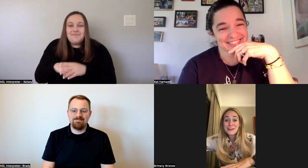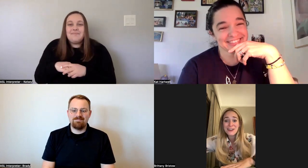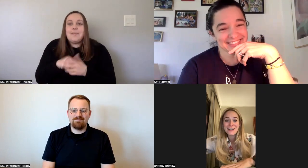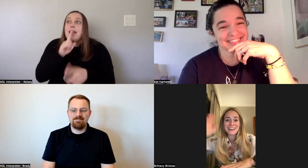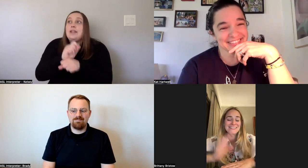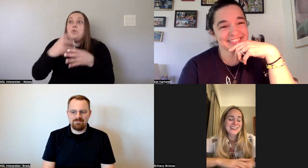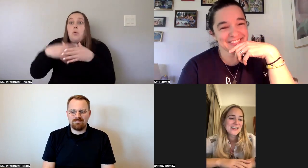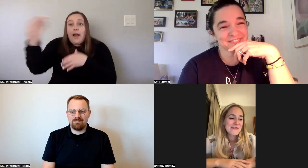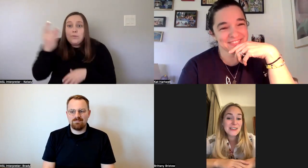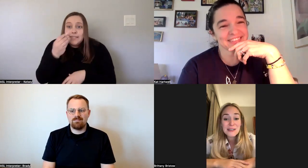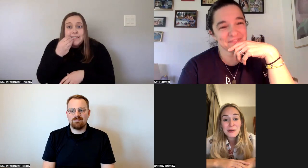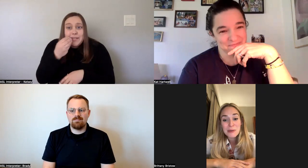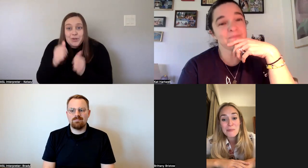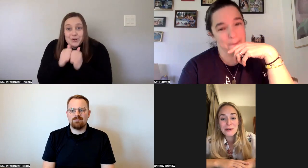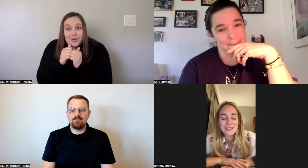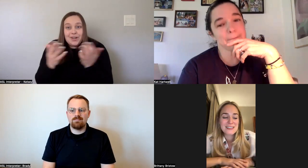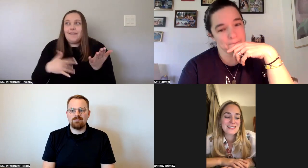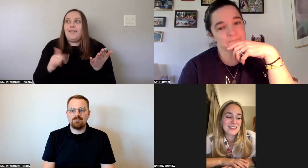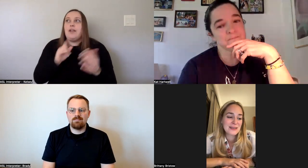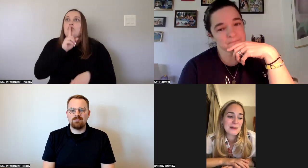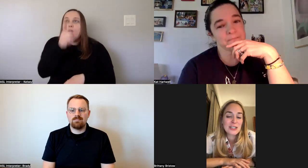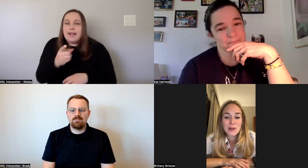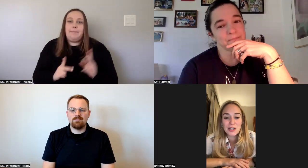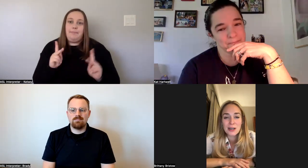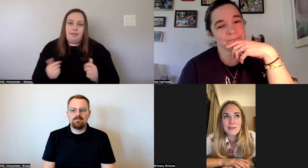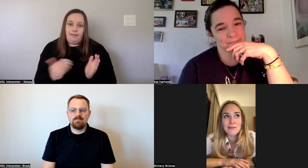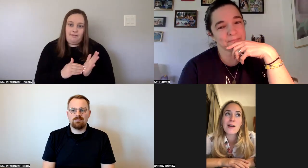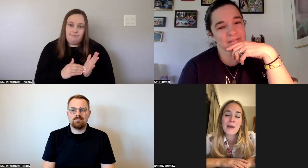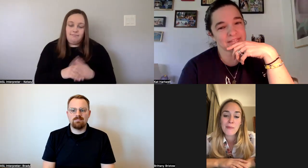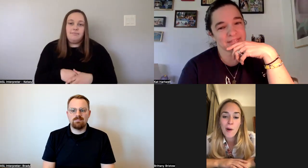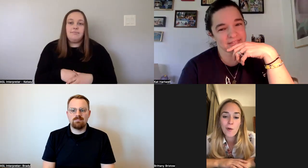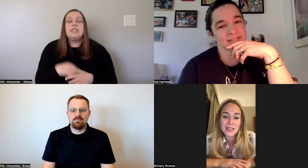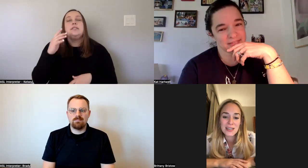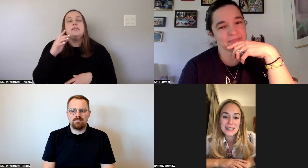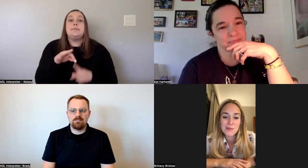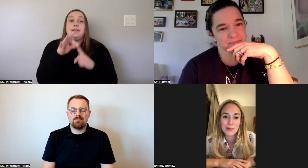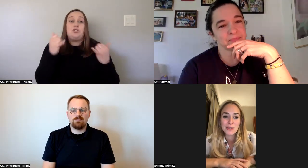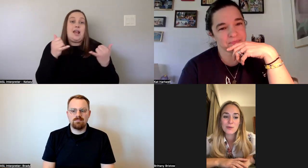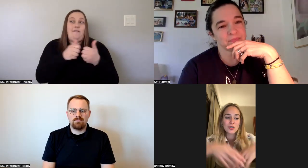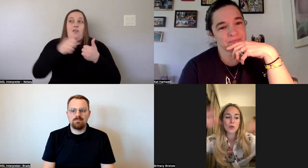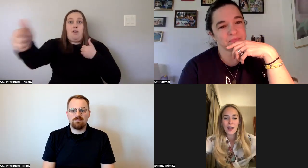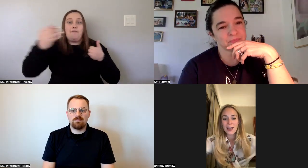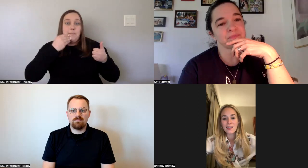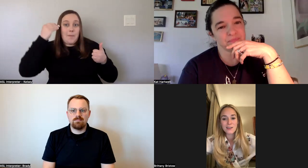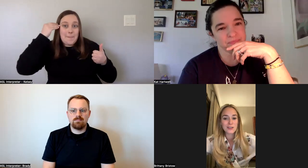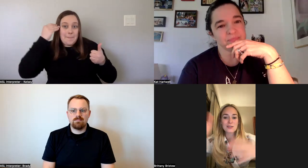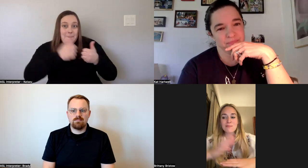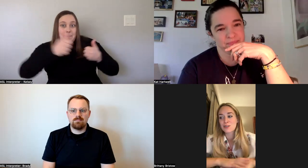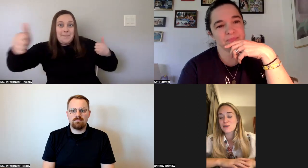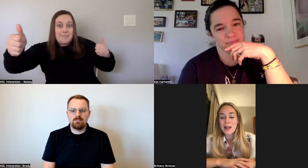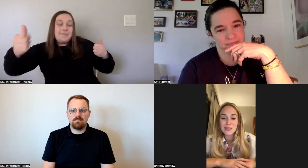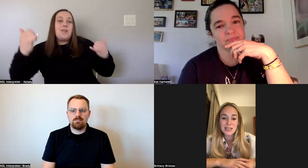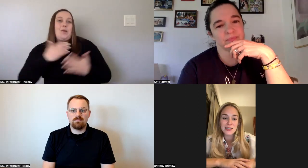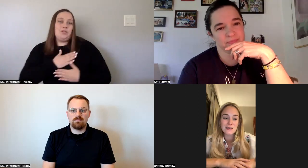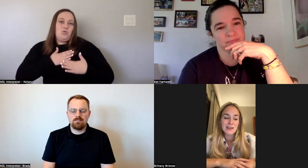have dinner and feel like real people. It's, especially when you're far away from home, it's nice to be able to enjoy